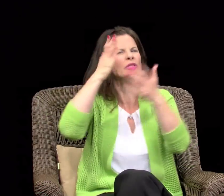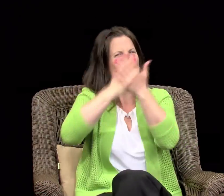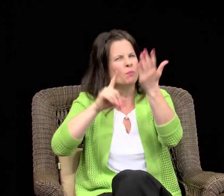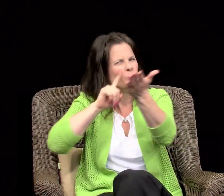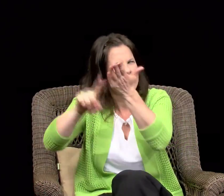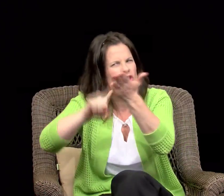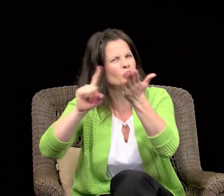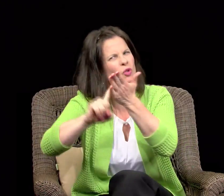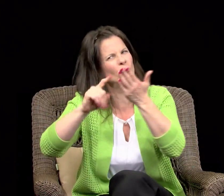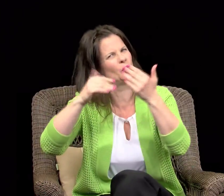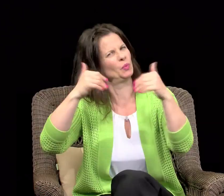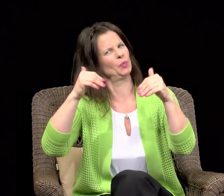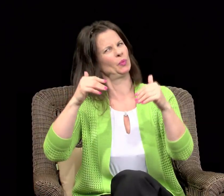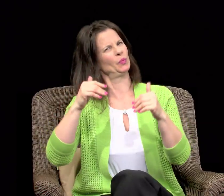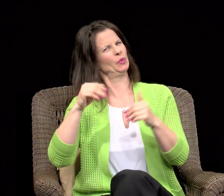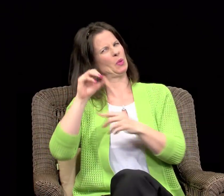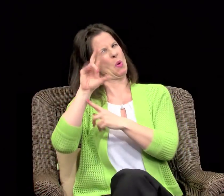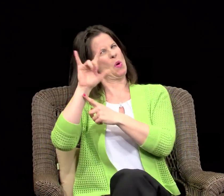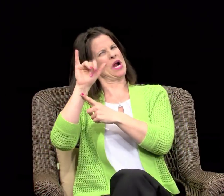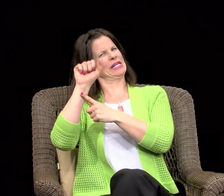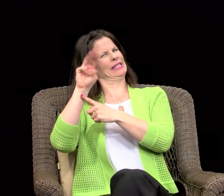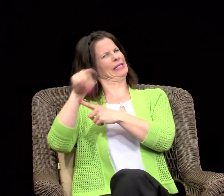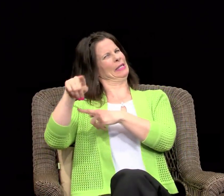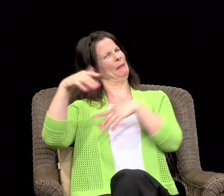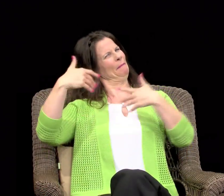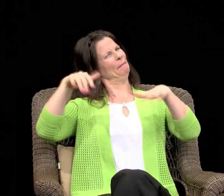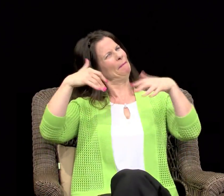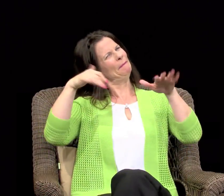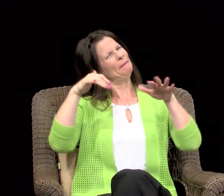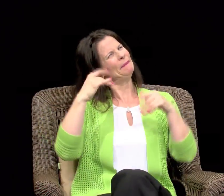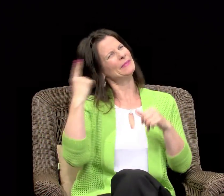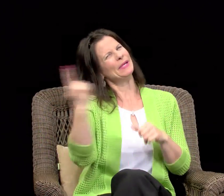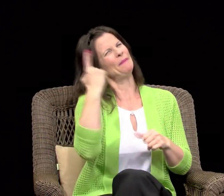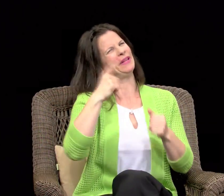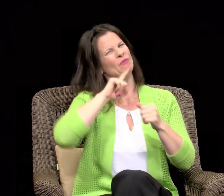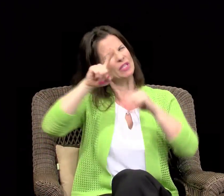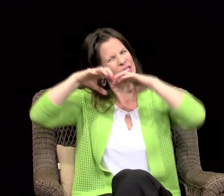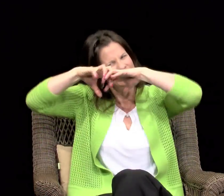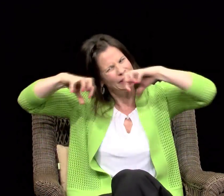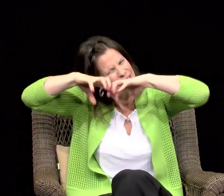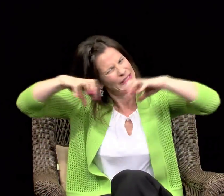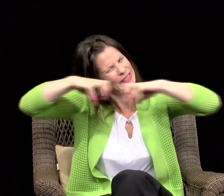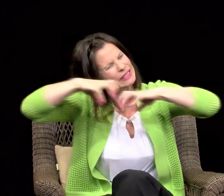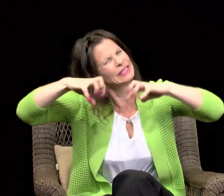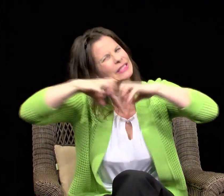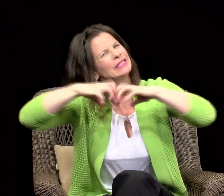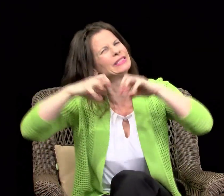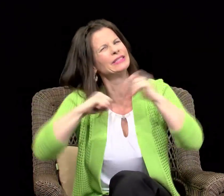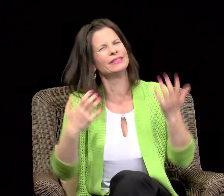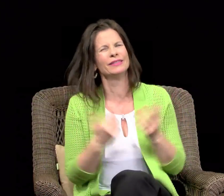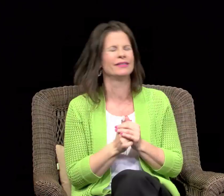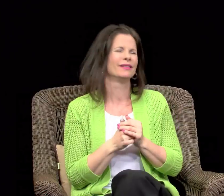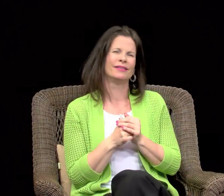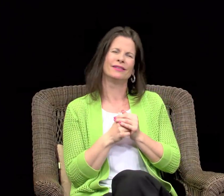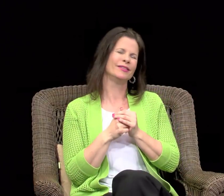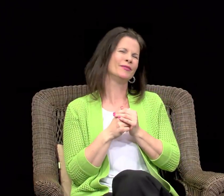thinking it's PSD. And I think that some research needs to be done. I think that we need to